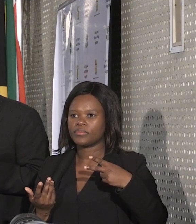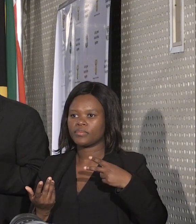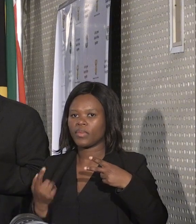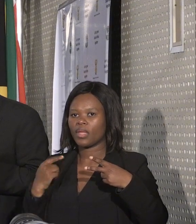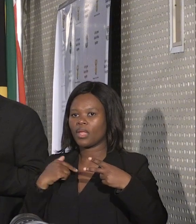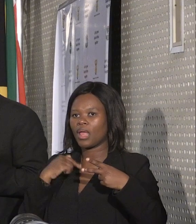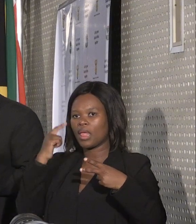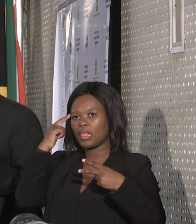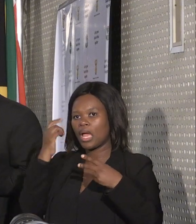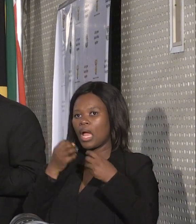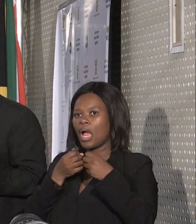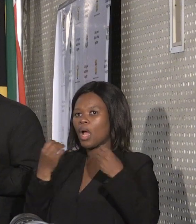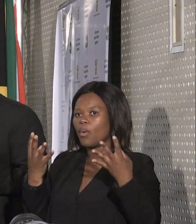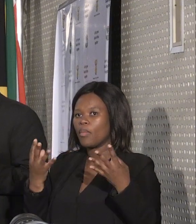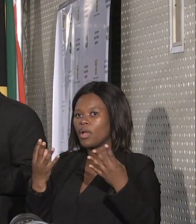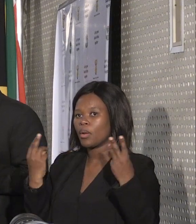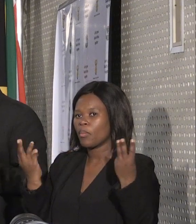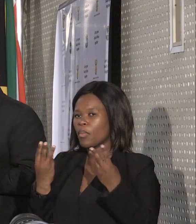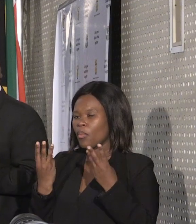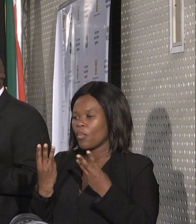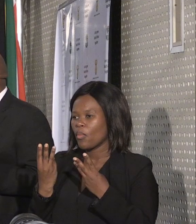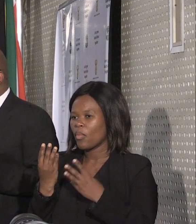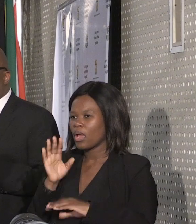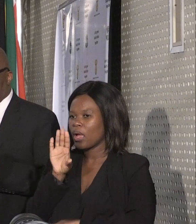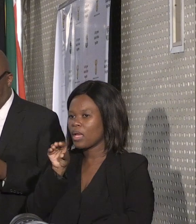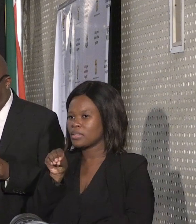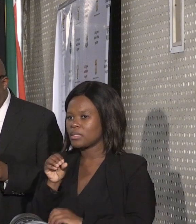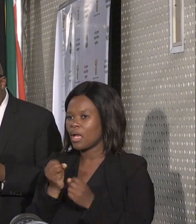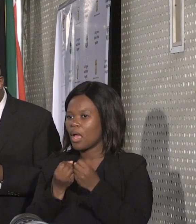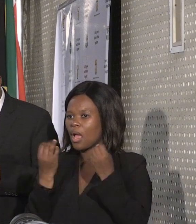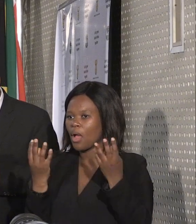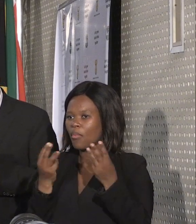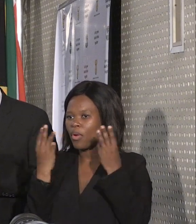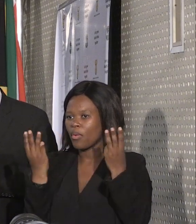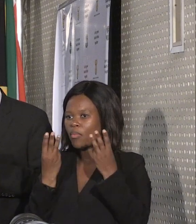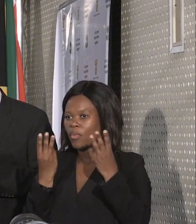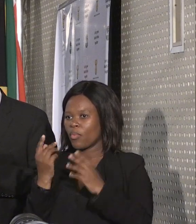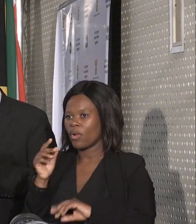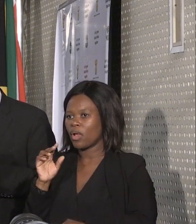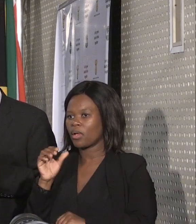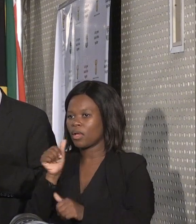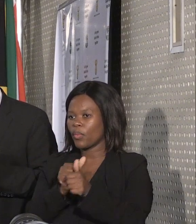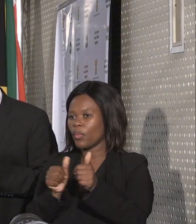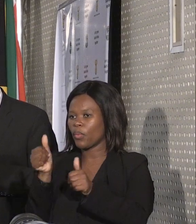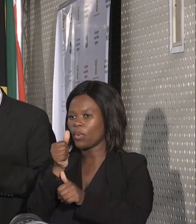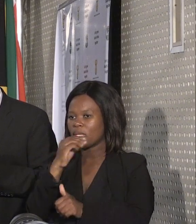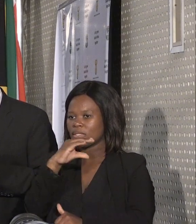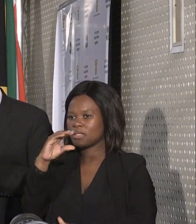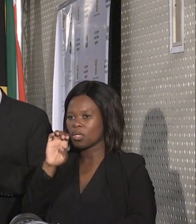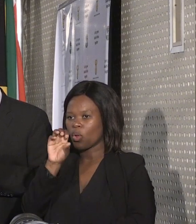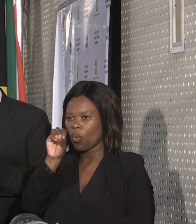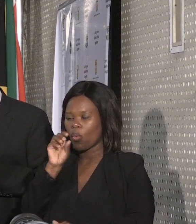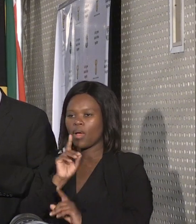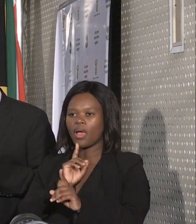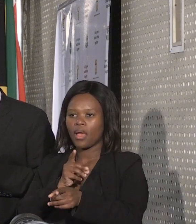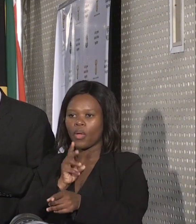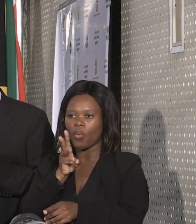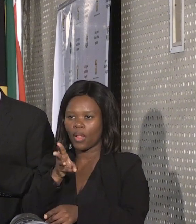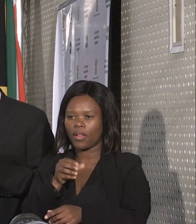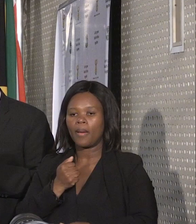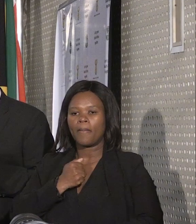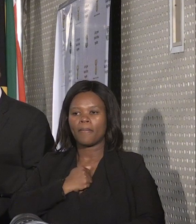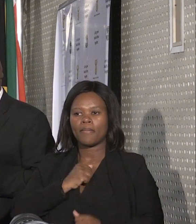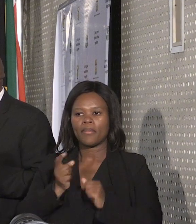I think, how many people I think CEOs will deal with that. Yes. My